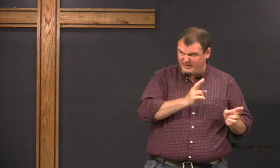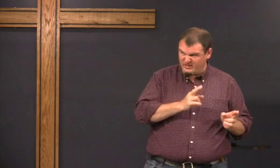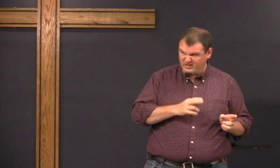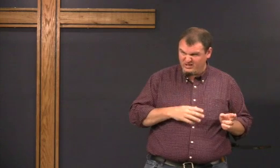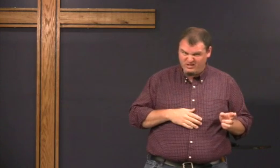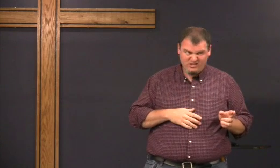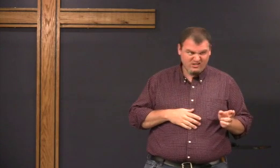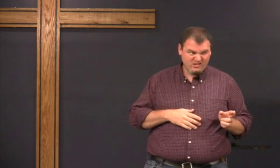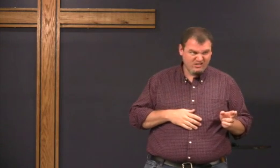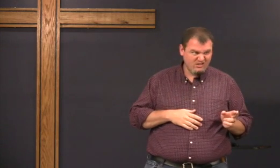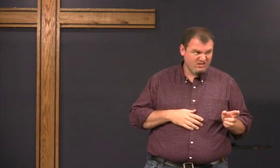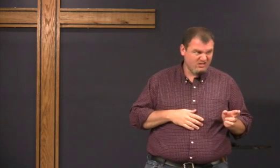respected?